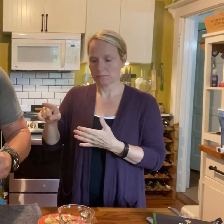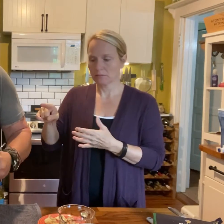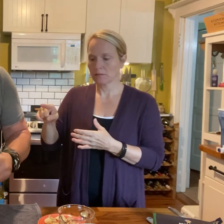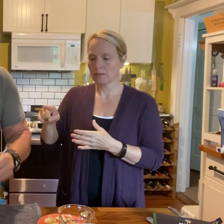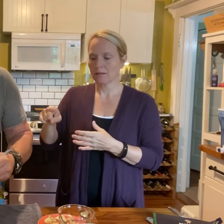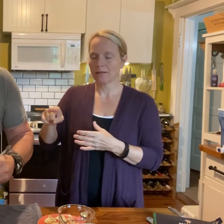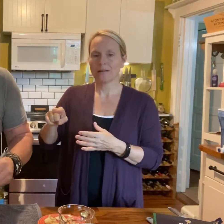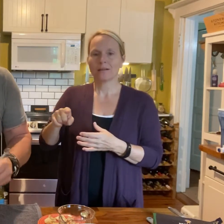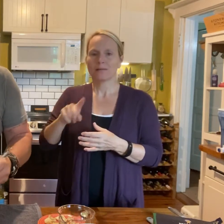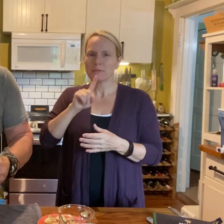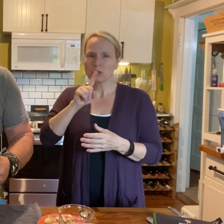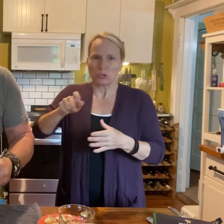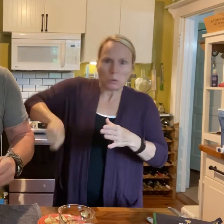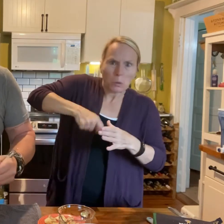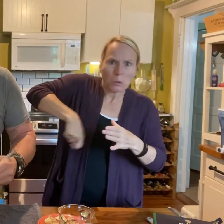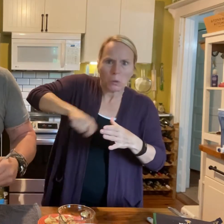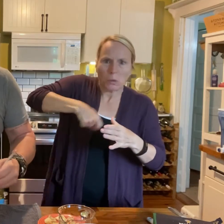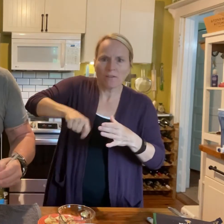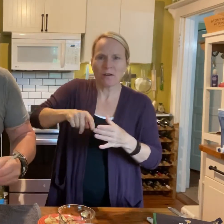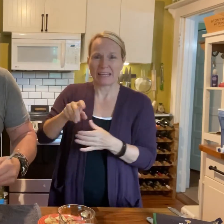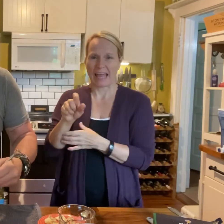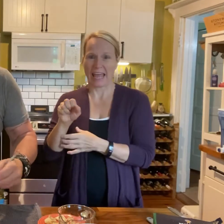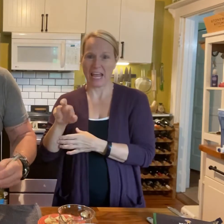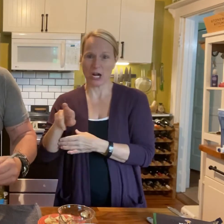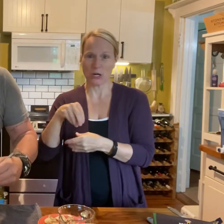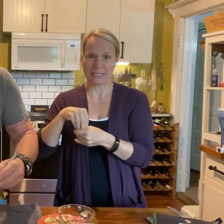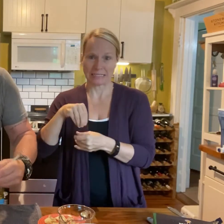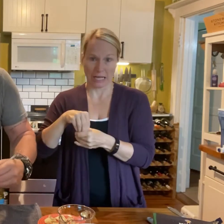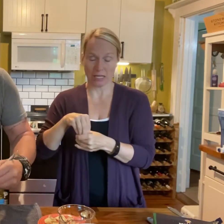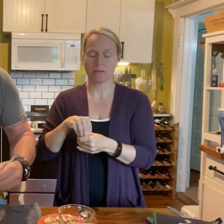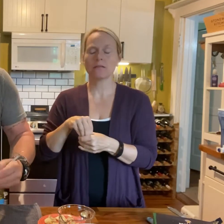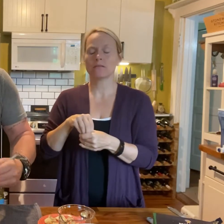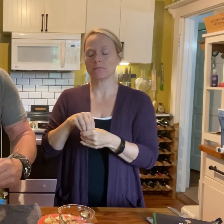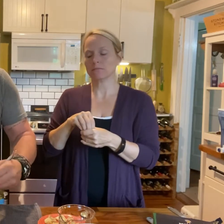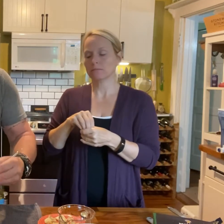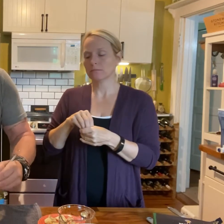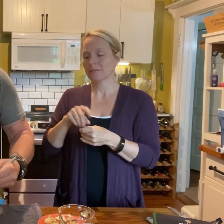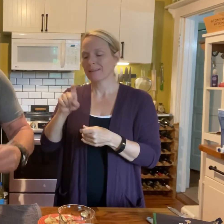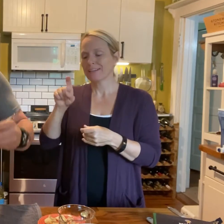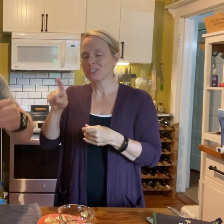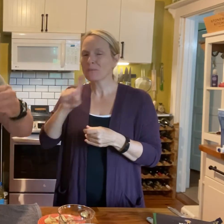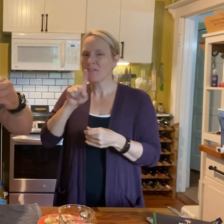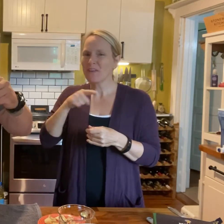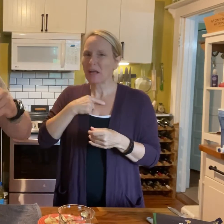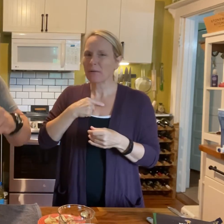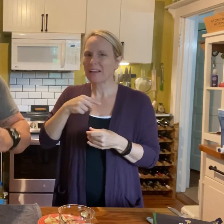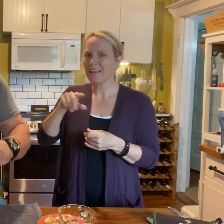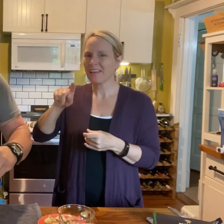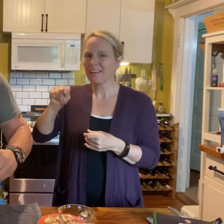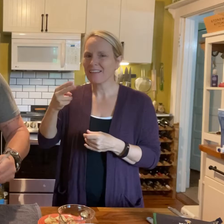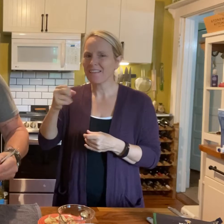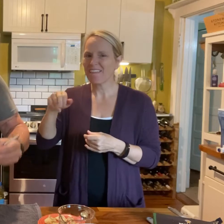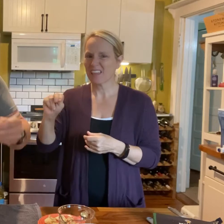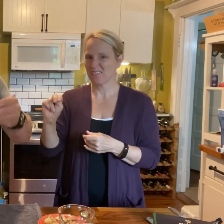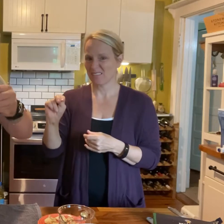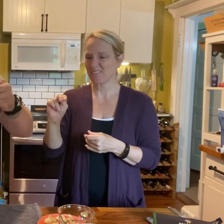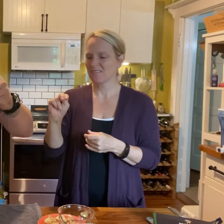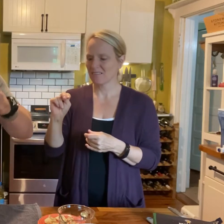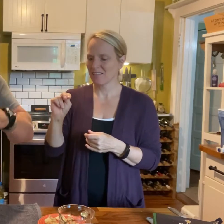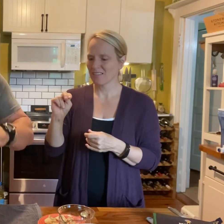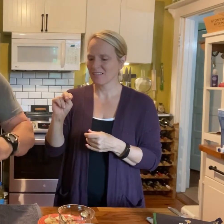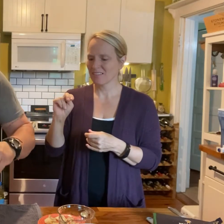some good air bubbles into it. And the consistency is